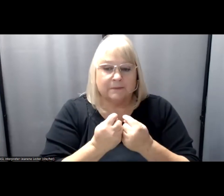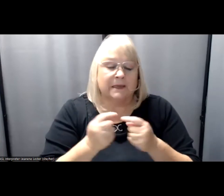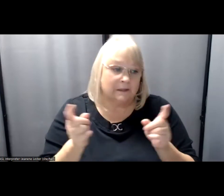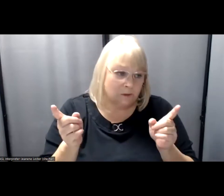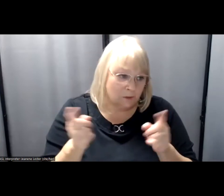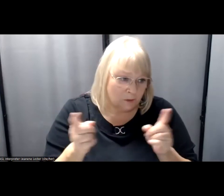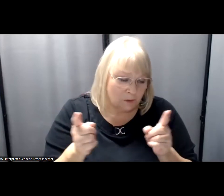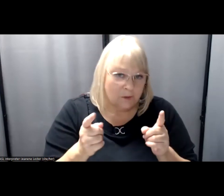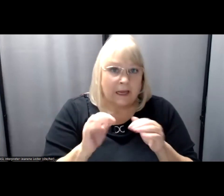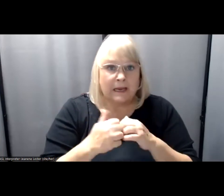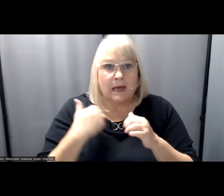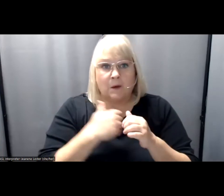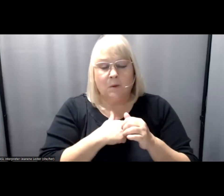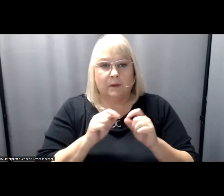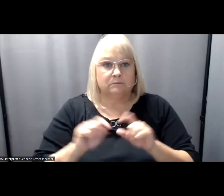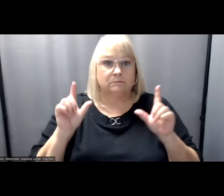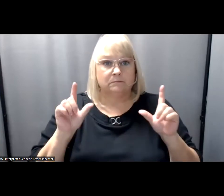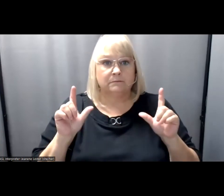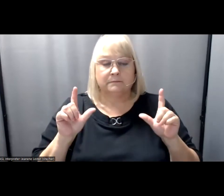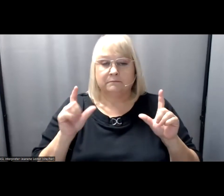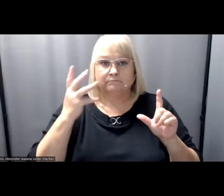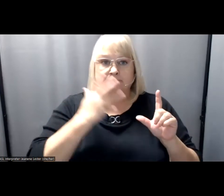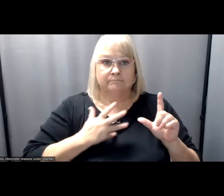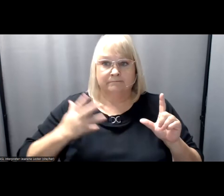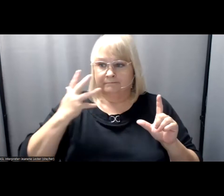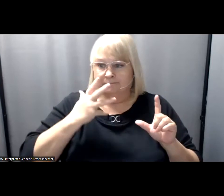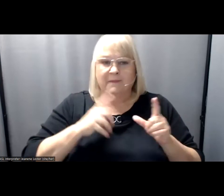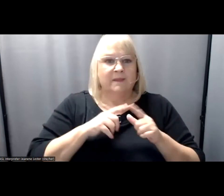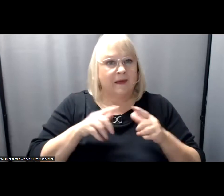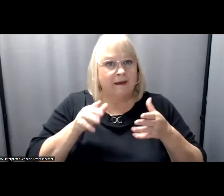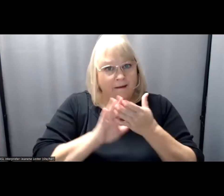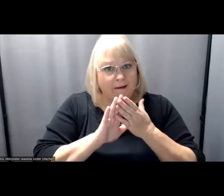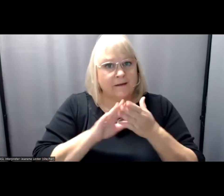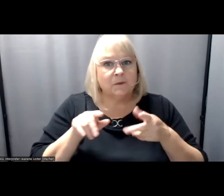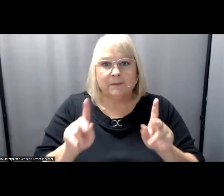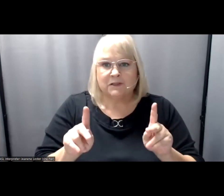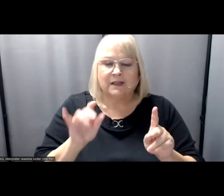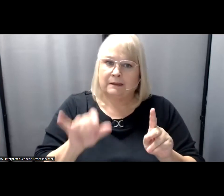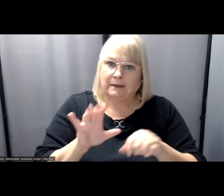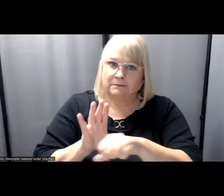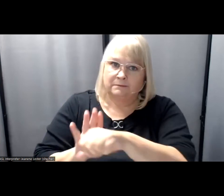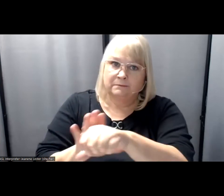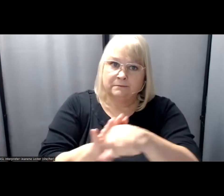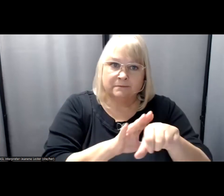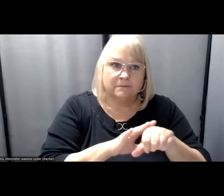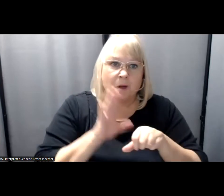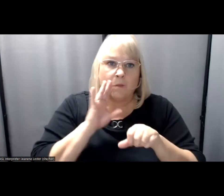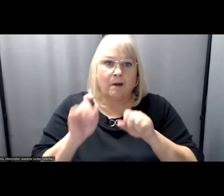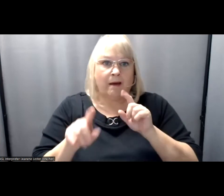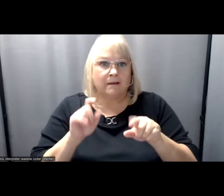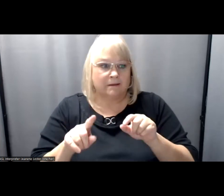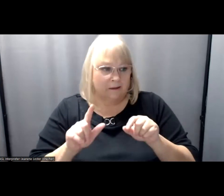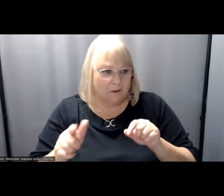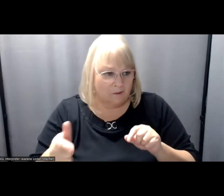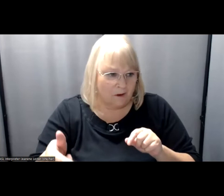how we show up. And then you ask permission, and it's also a heads up that you're going to be asking questions in round robin.